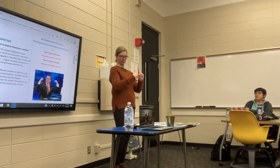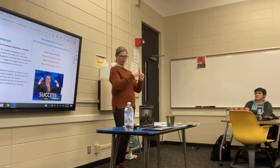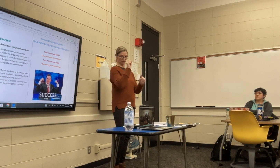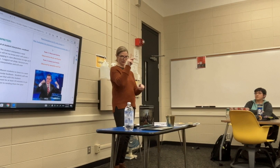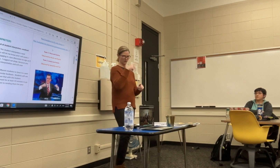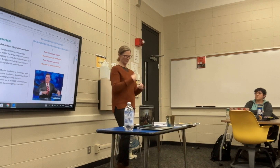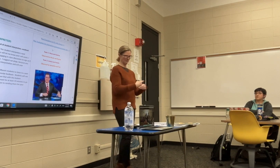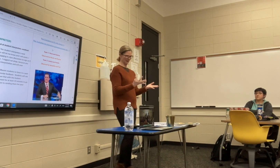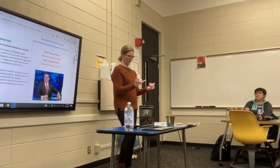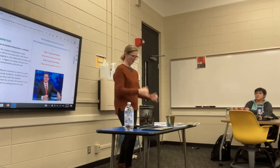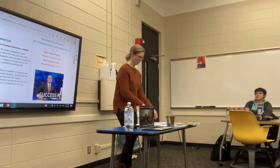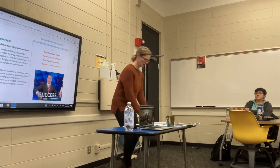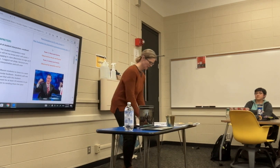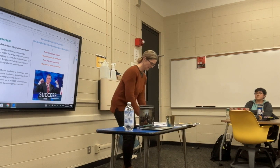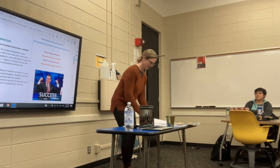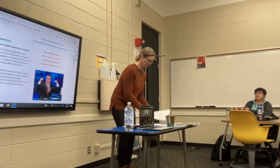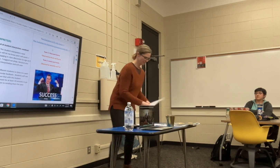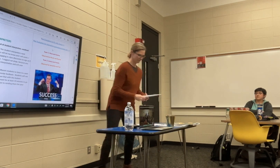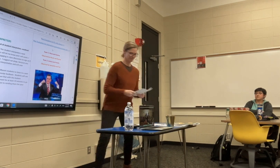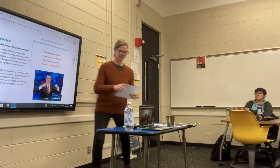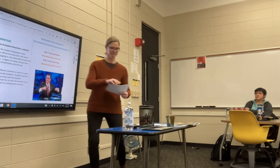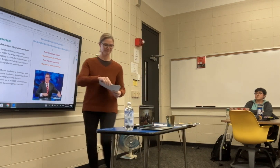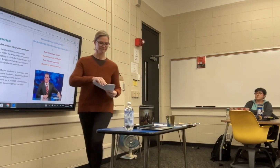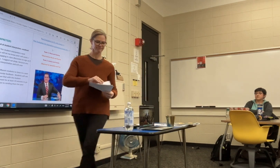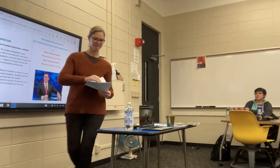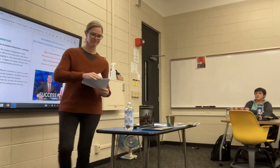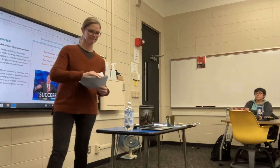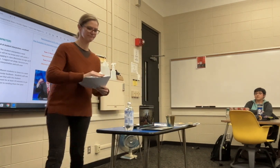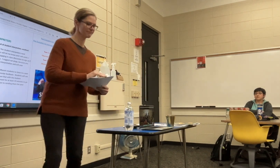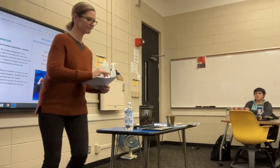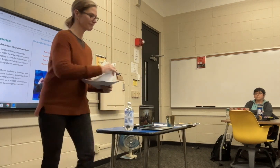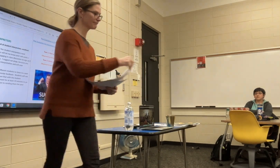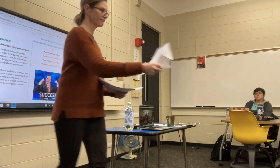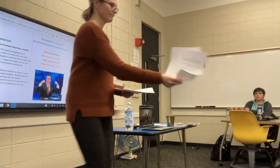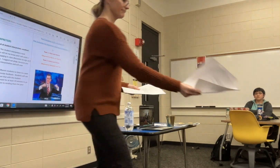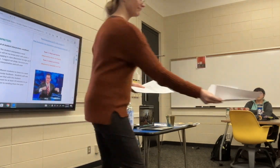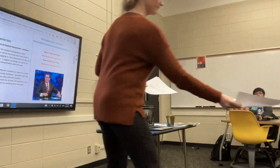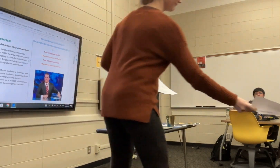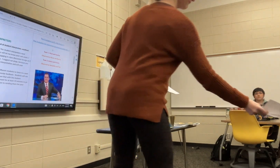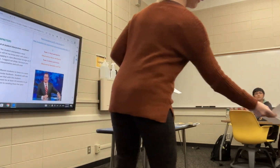the person that you are observing later, it'll help guide your conversation to get them feedback later.